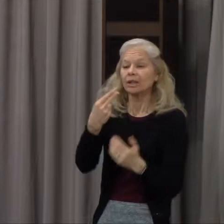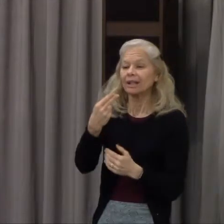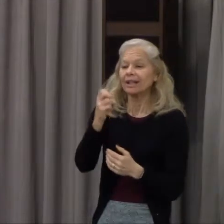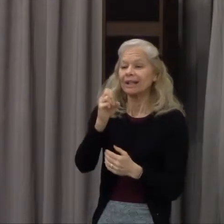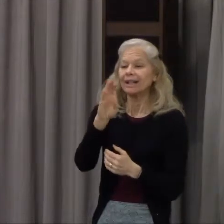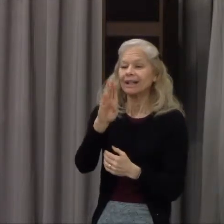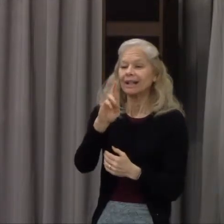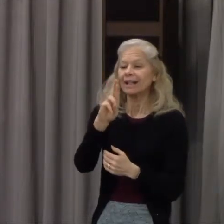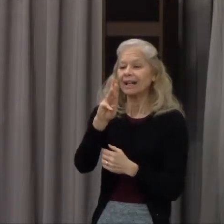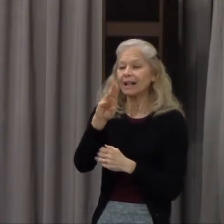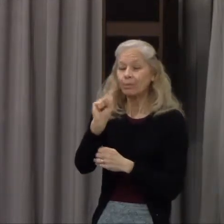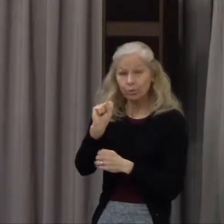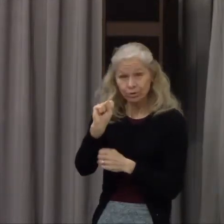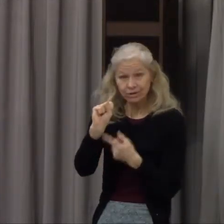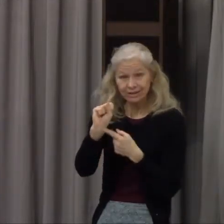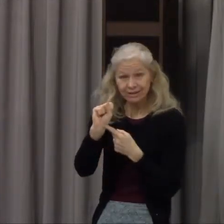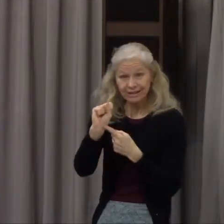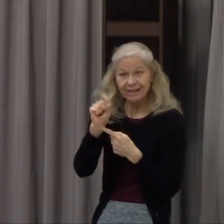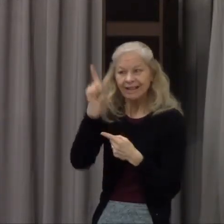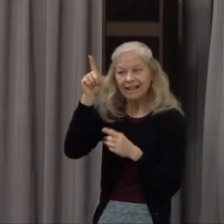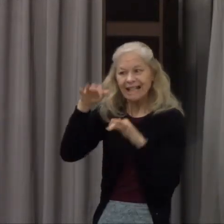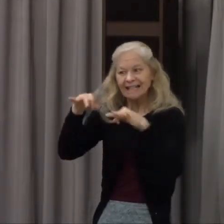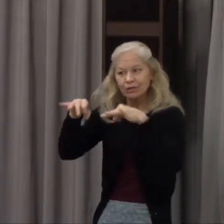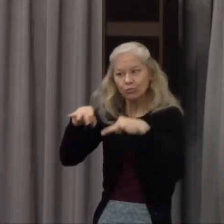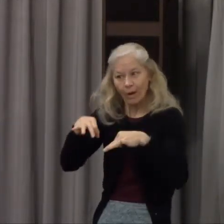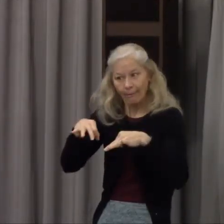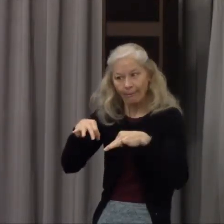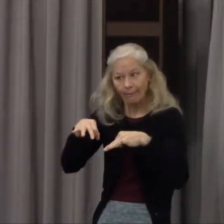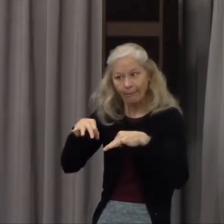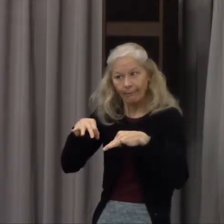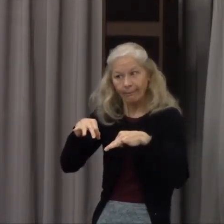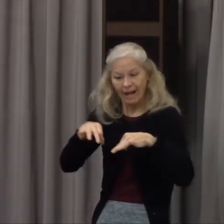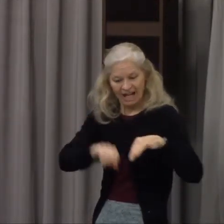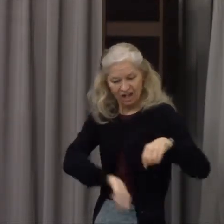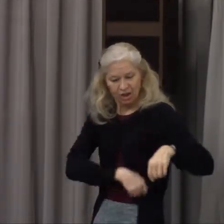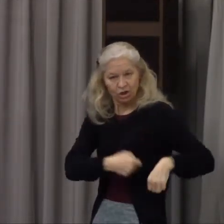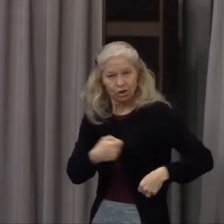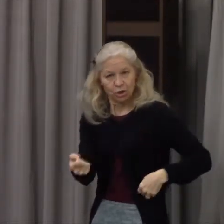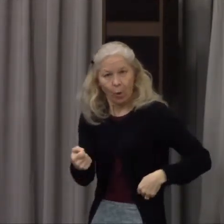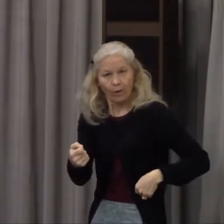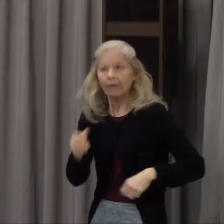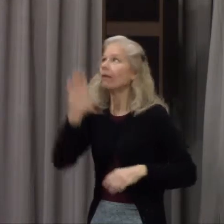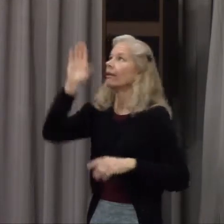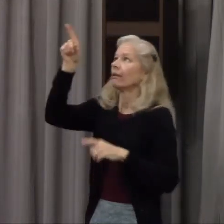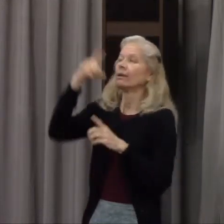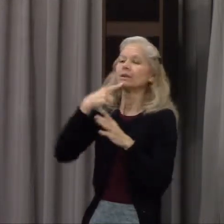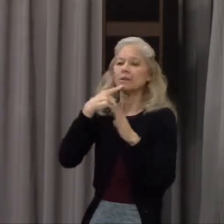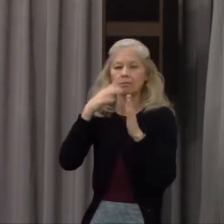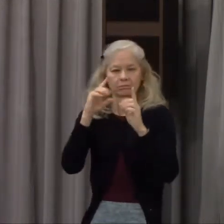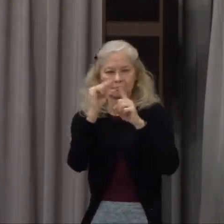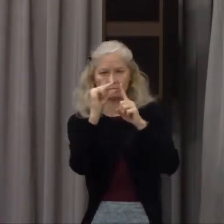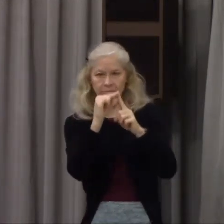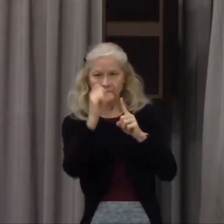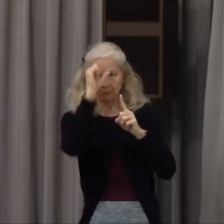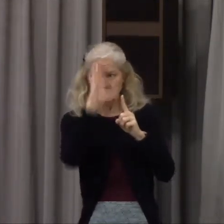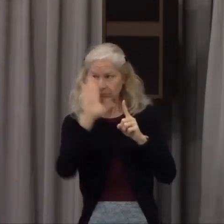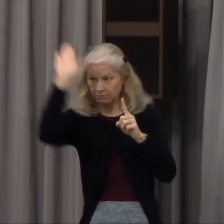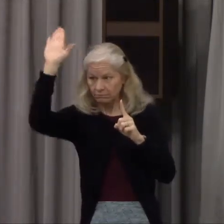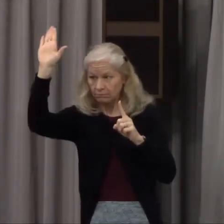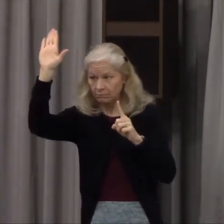sharper than any two-edged sword. Here it is, piercing, even to the dividing asunder of soul and spirit, of the joints and marrow, is a